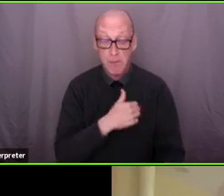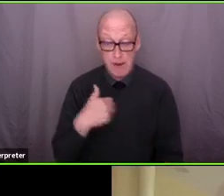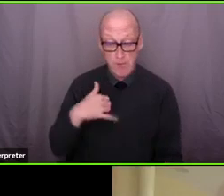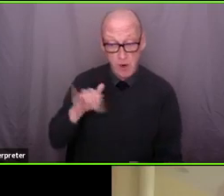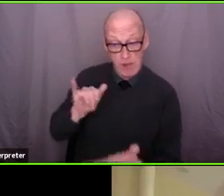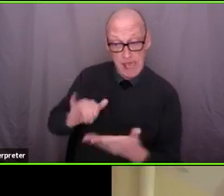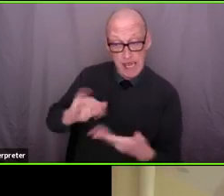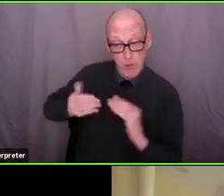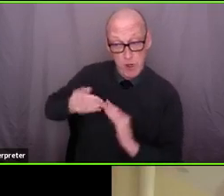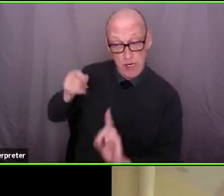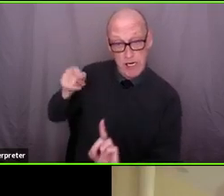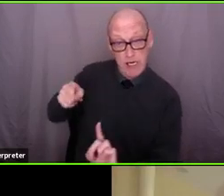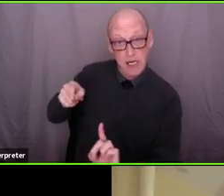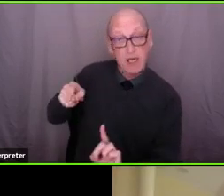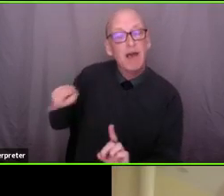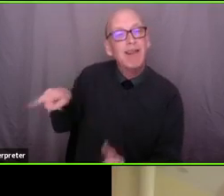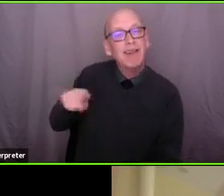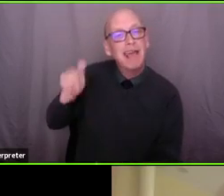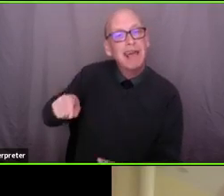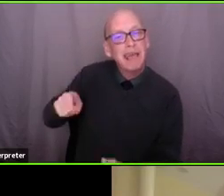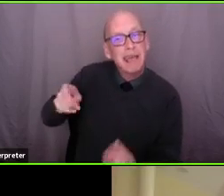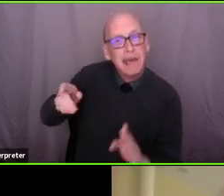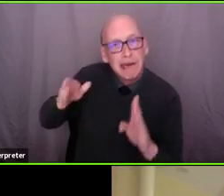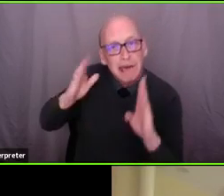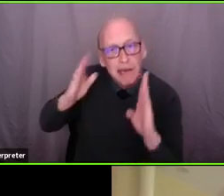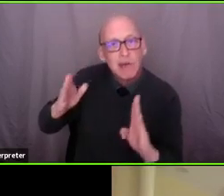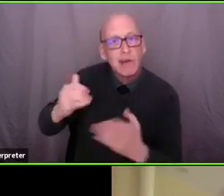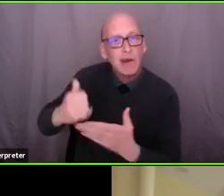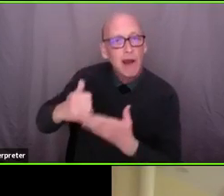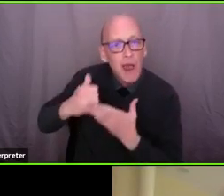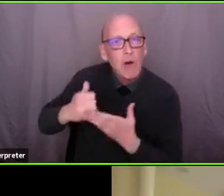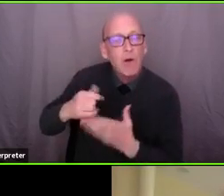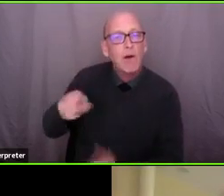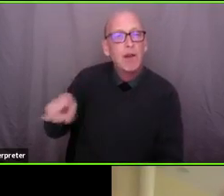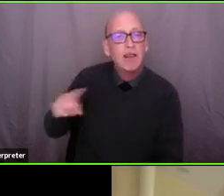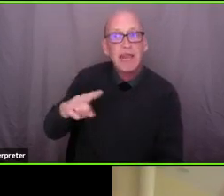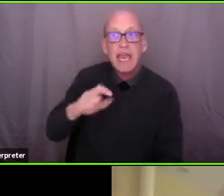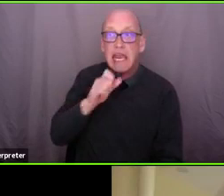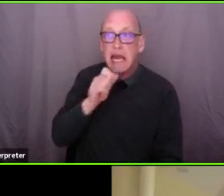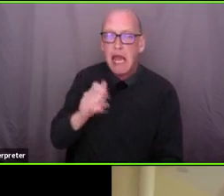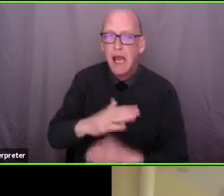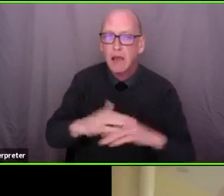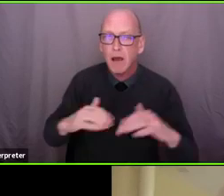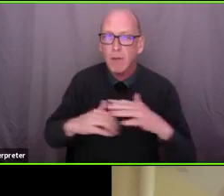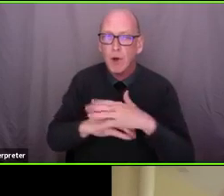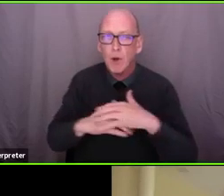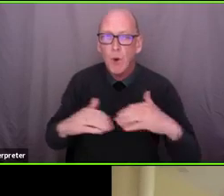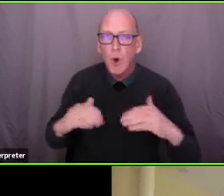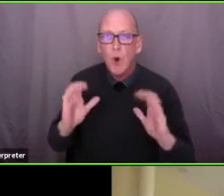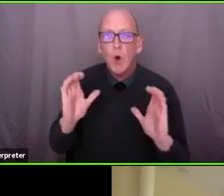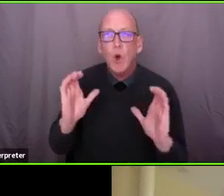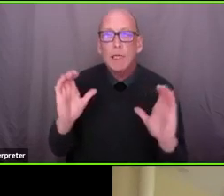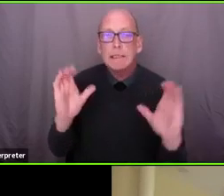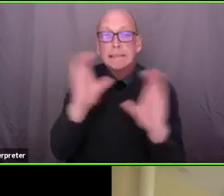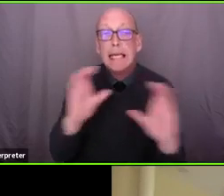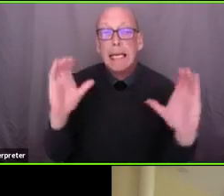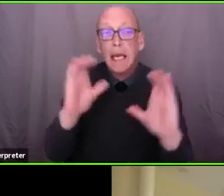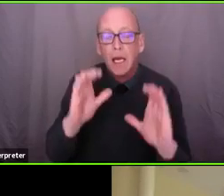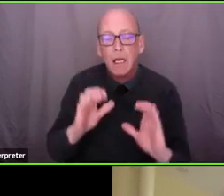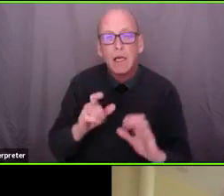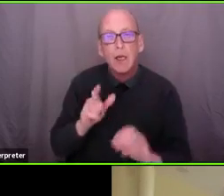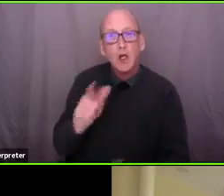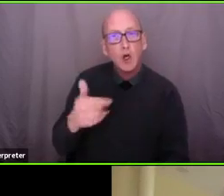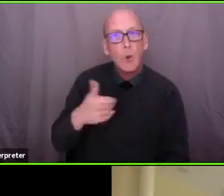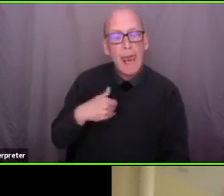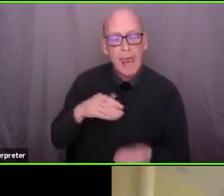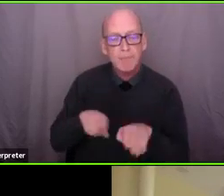may need that attention and is currently just not comfortable seeking it? Are there steps that